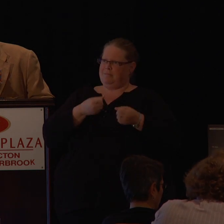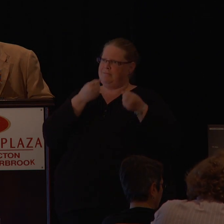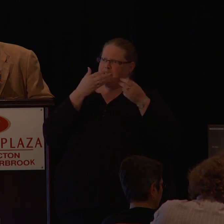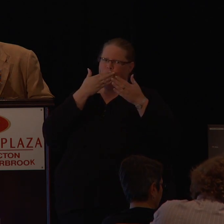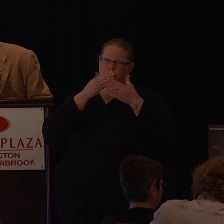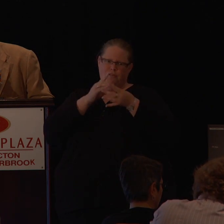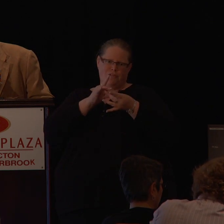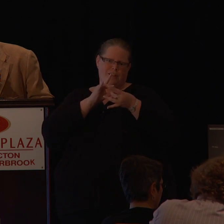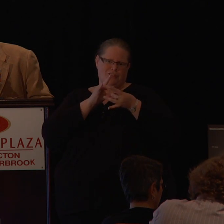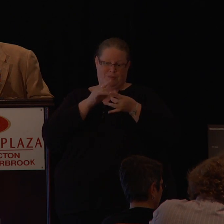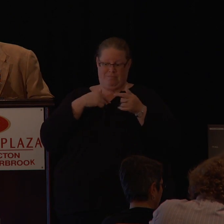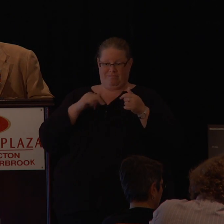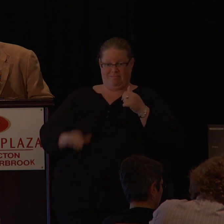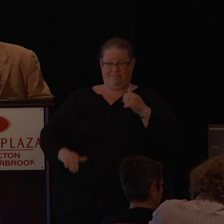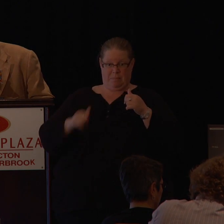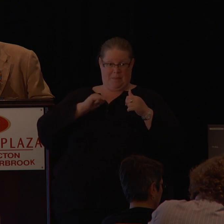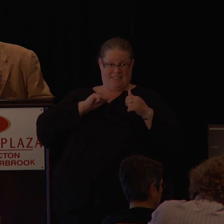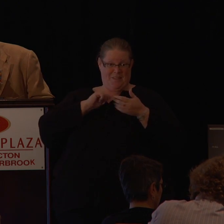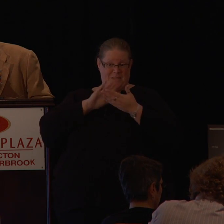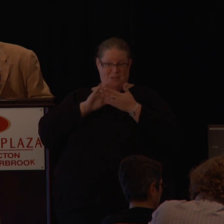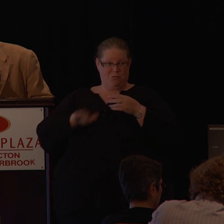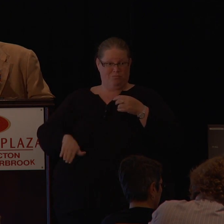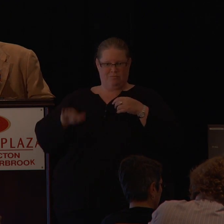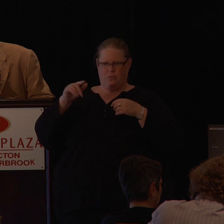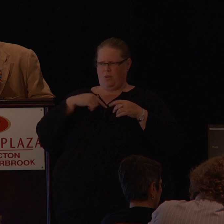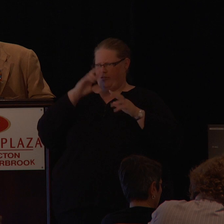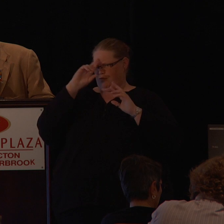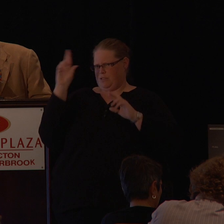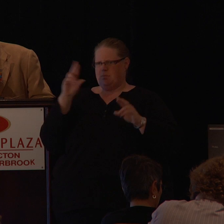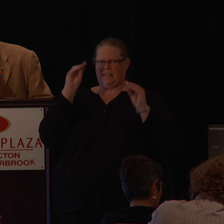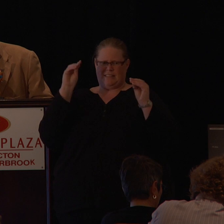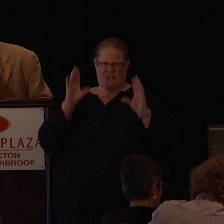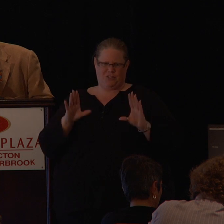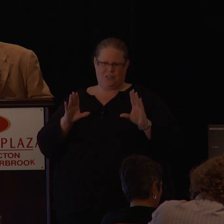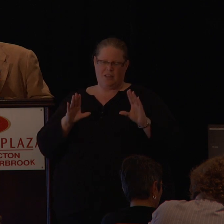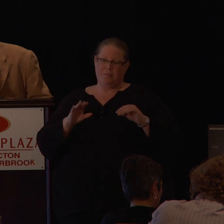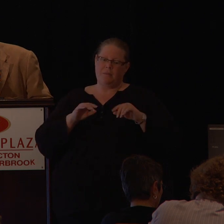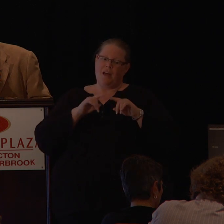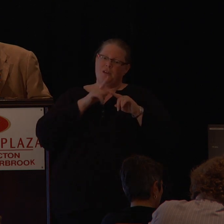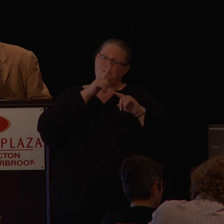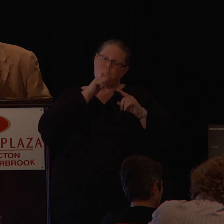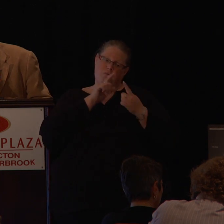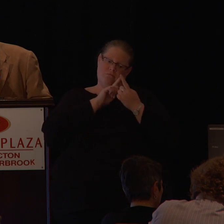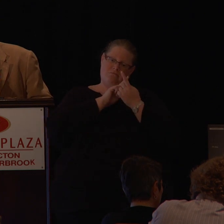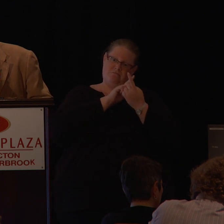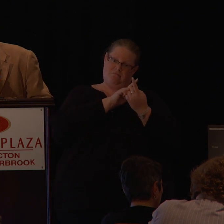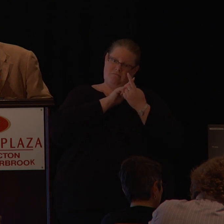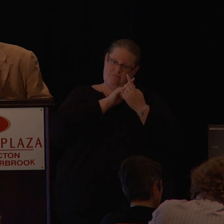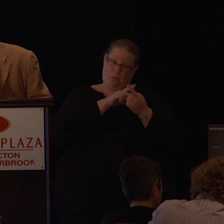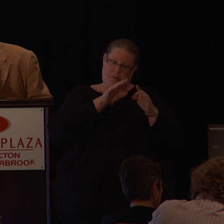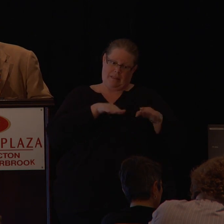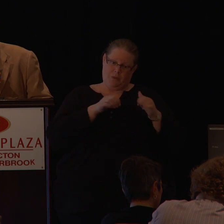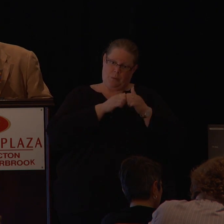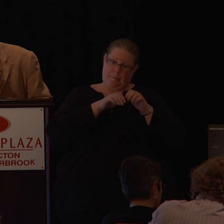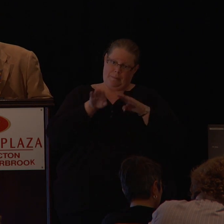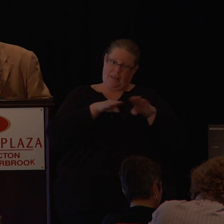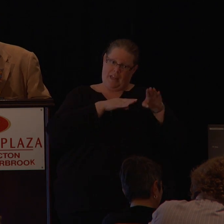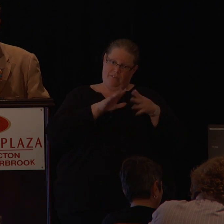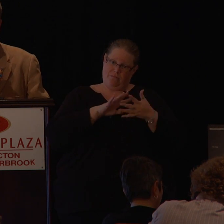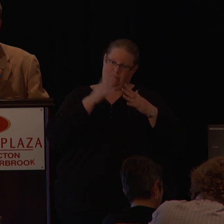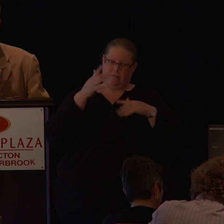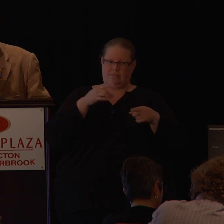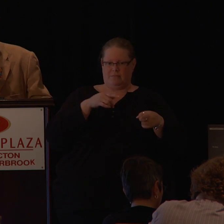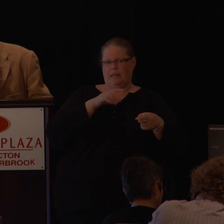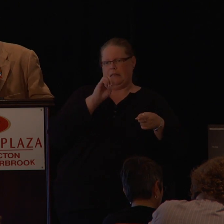all through my school career with teachers, and I admire them. But the frontline people in dealing with my son in particular